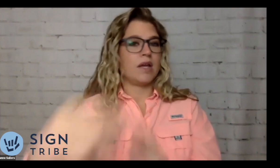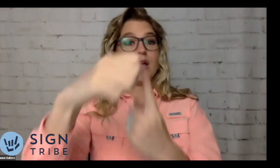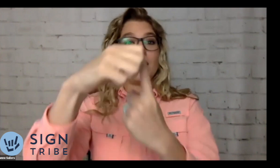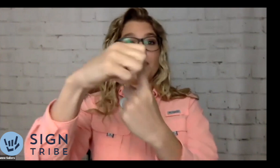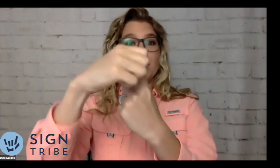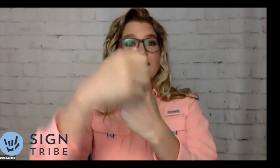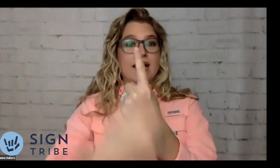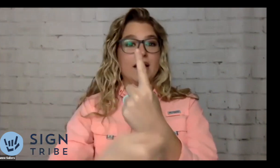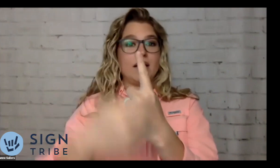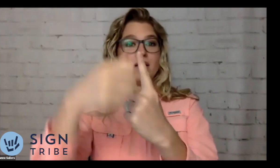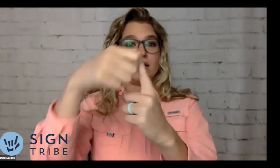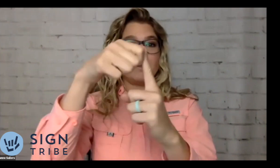banana.